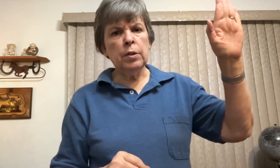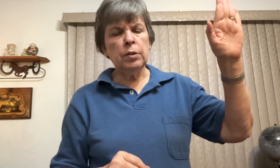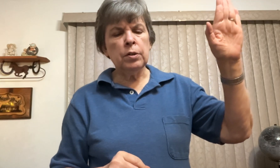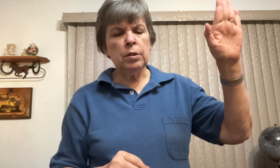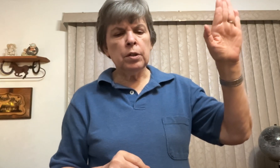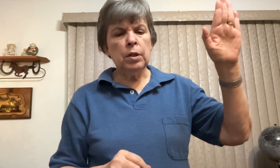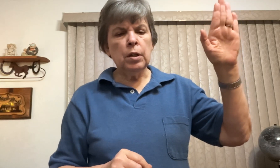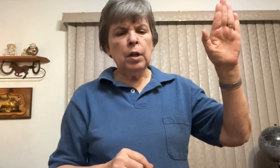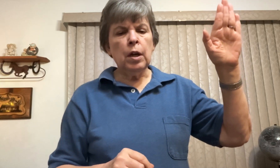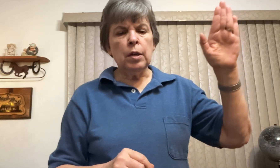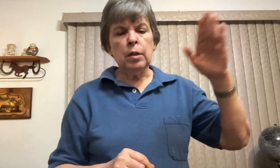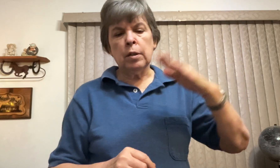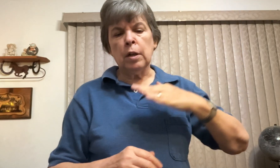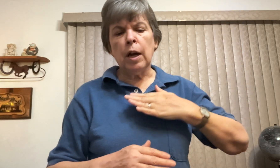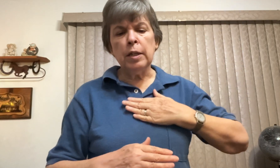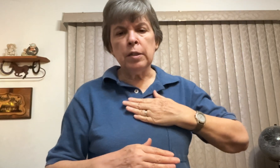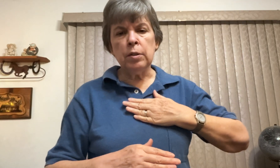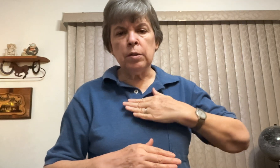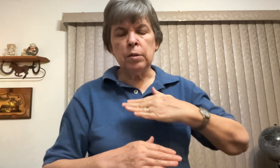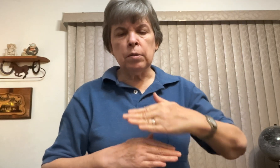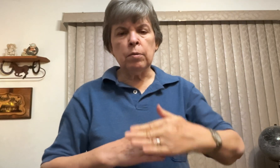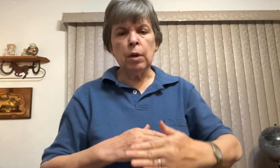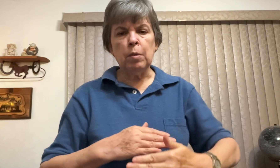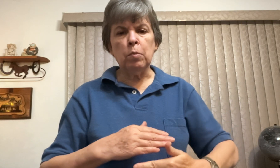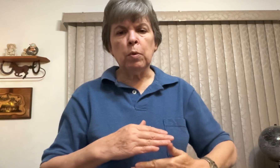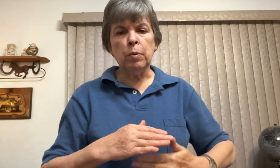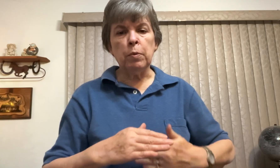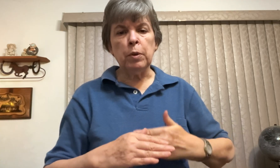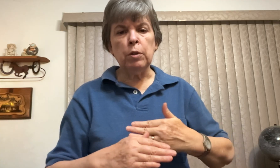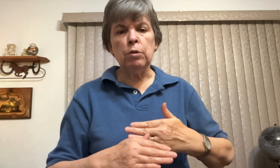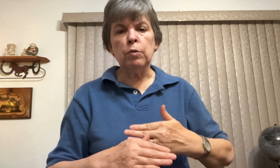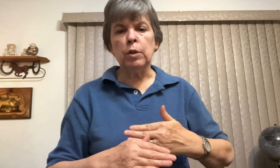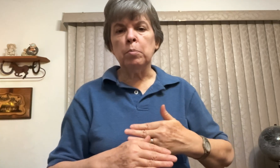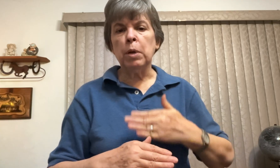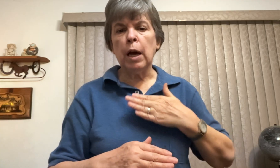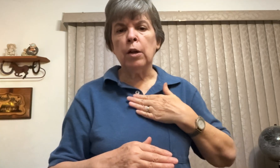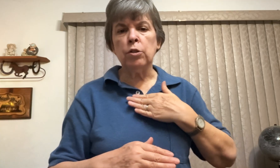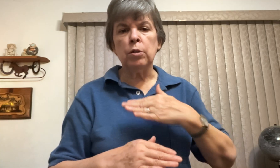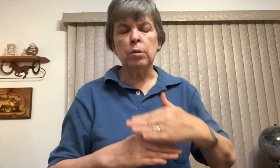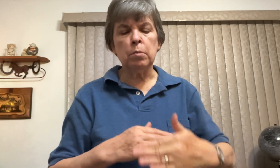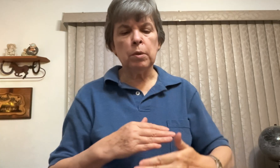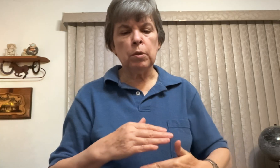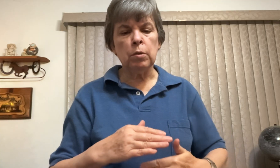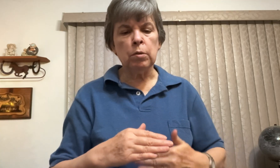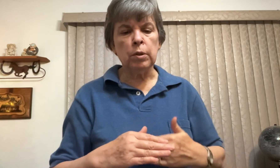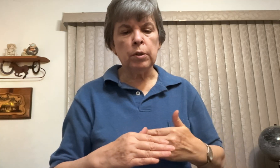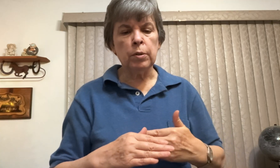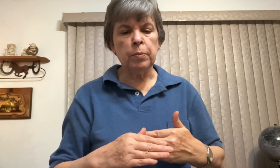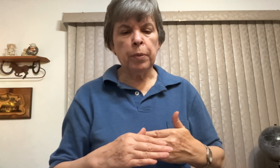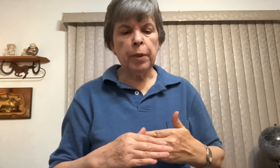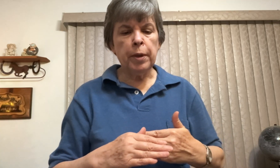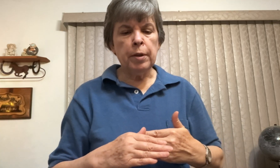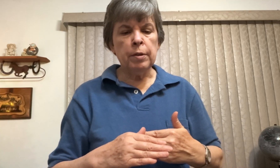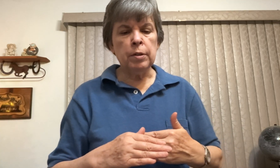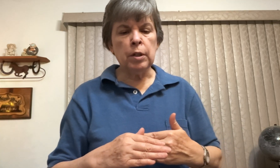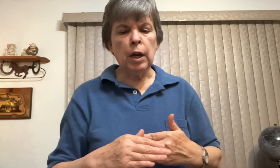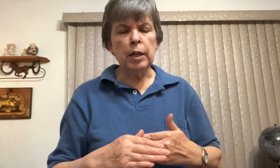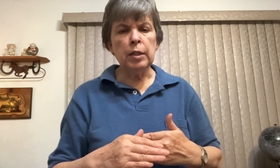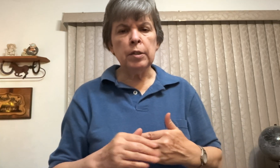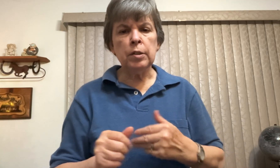his kindness is what we used for compassion earlier. His kindness,